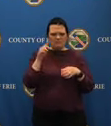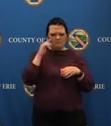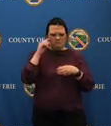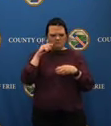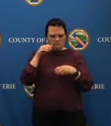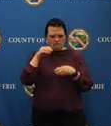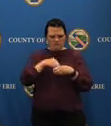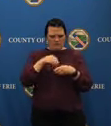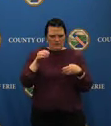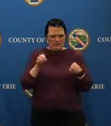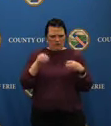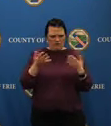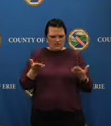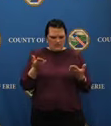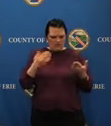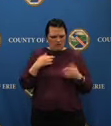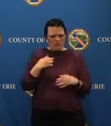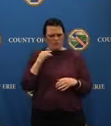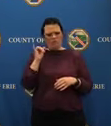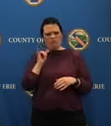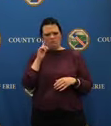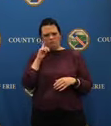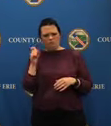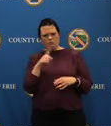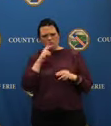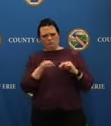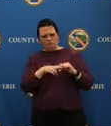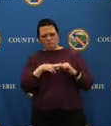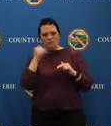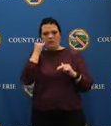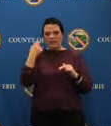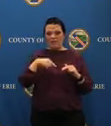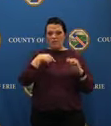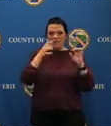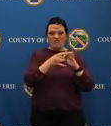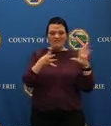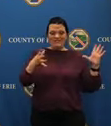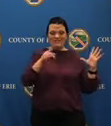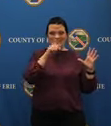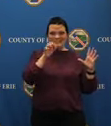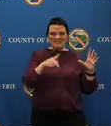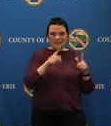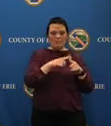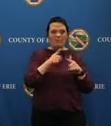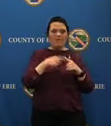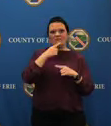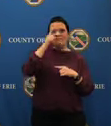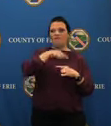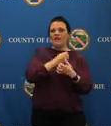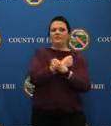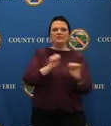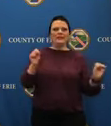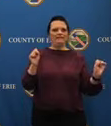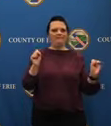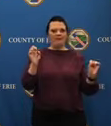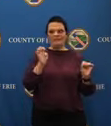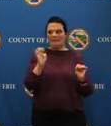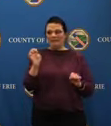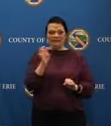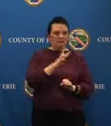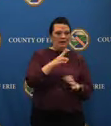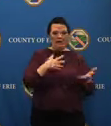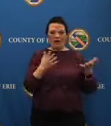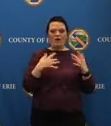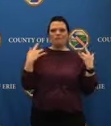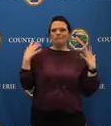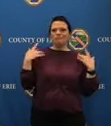realizing that there was this increase. Now, if we had released the zip codes initially, it would have created a false sense of security to people on the east side and west side that I can't get this.